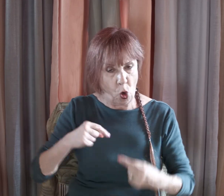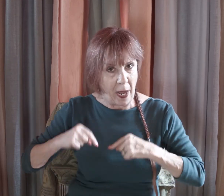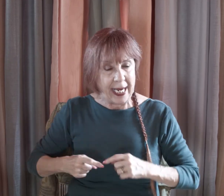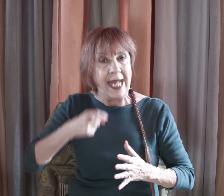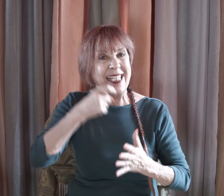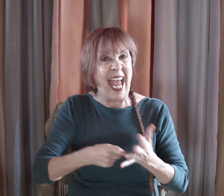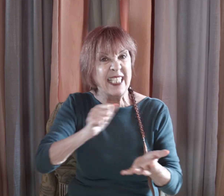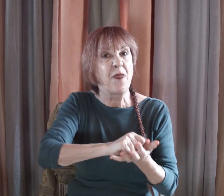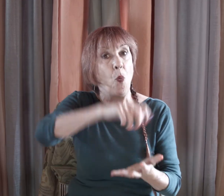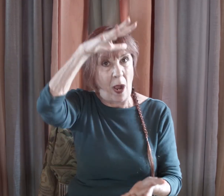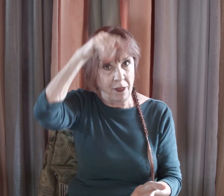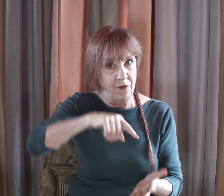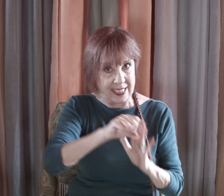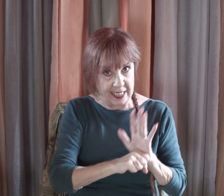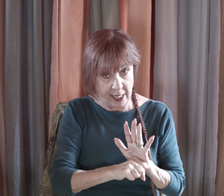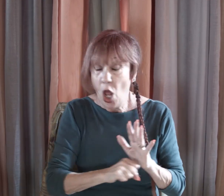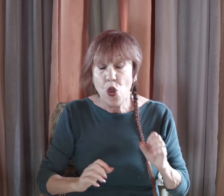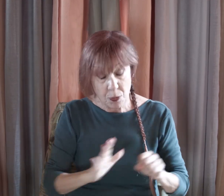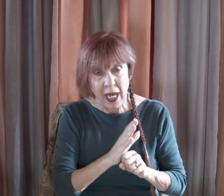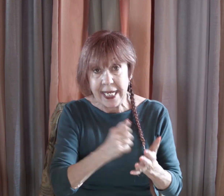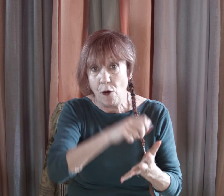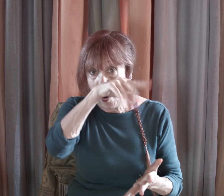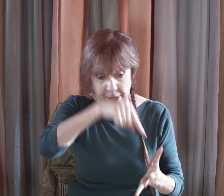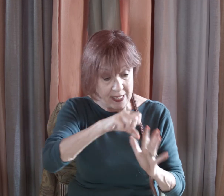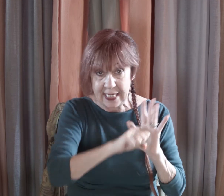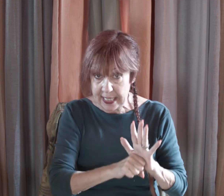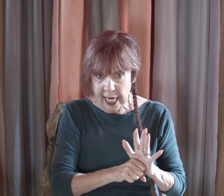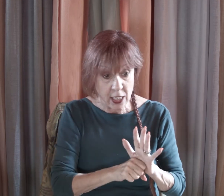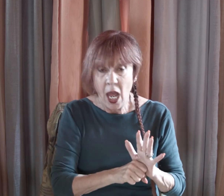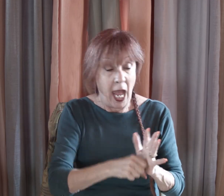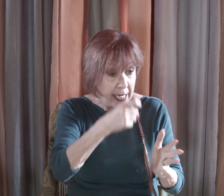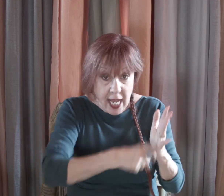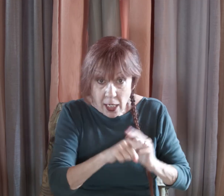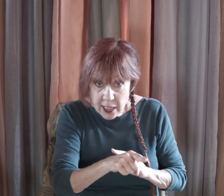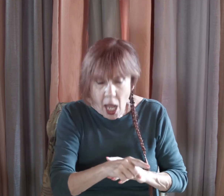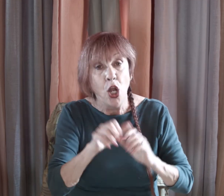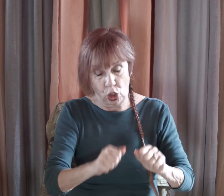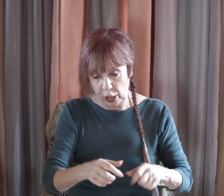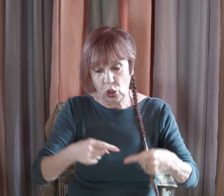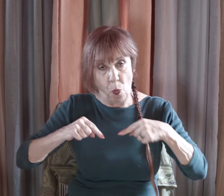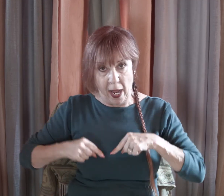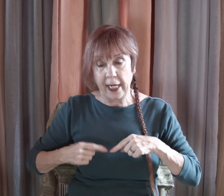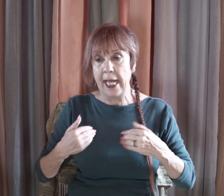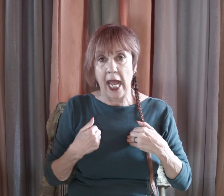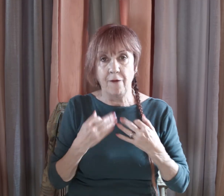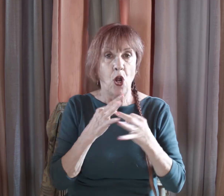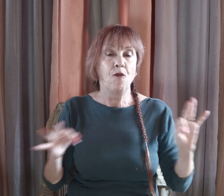this state in California. We have enough wealth in this state that we could tax it and we could go back to a free UC, CSU,